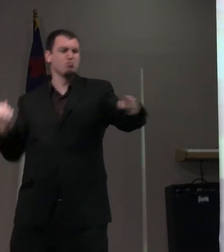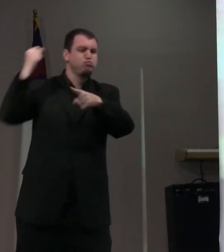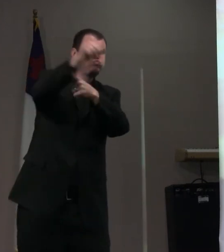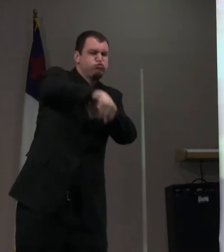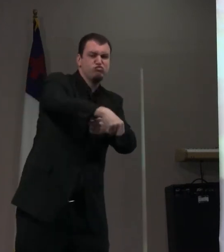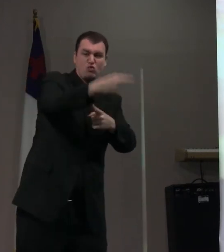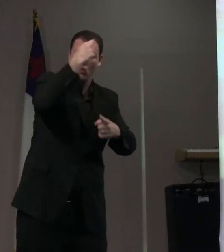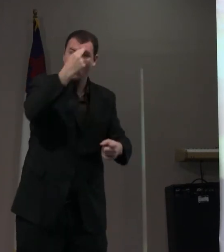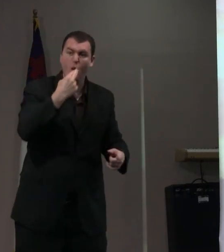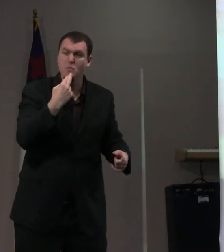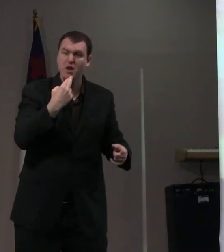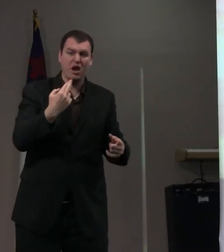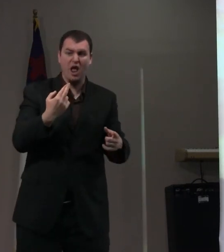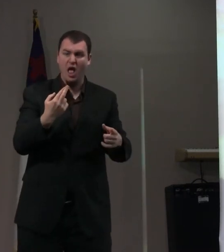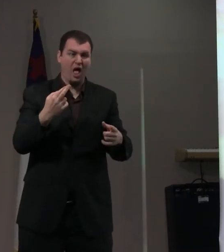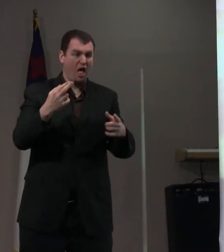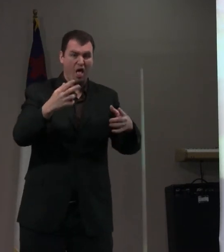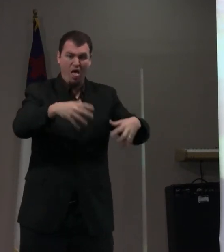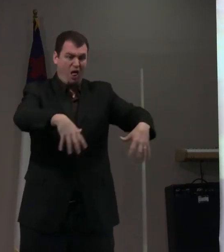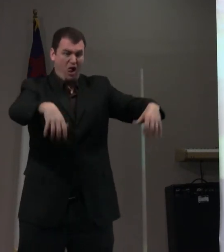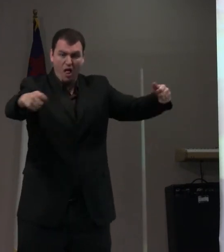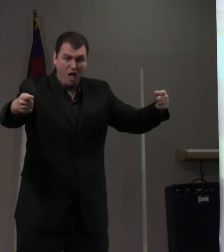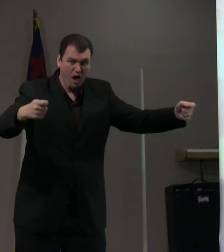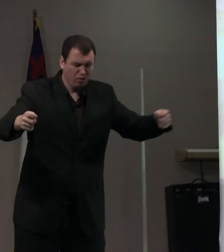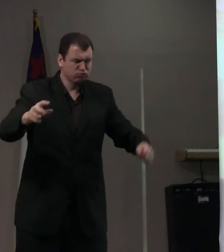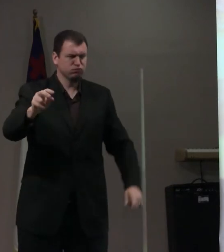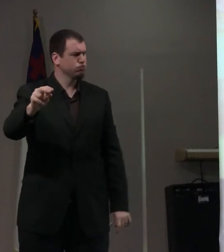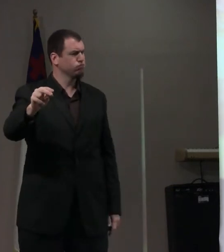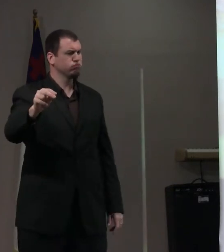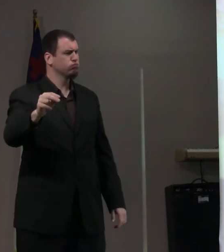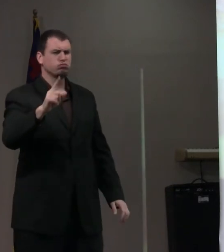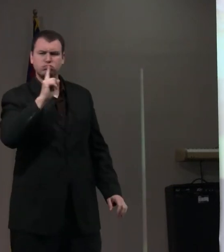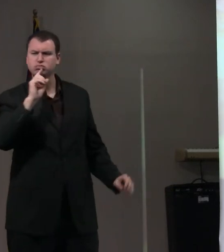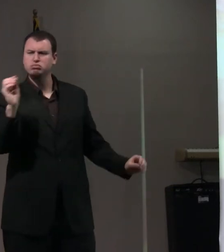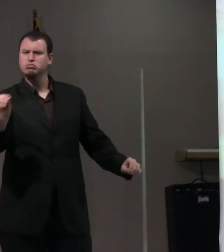To be a new revolutionary leader to overthrow the Roman government? No.